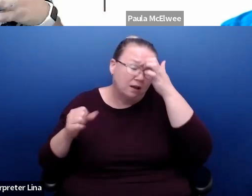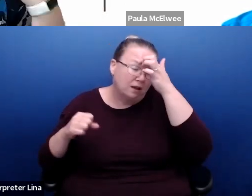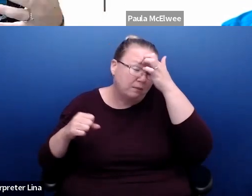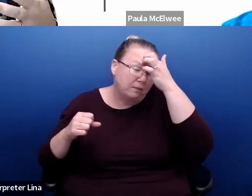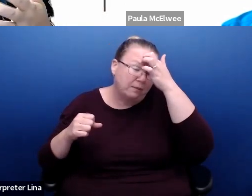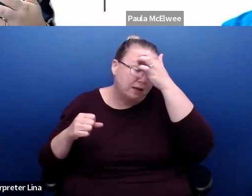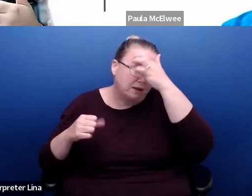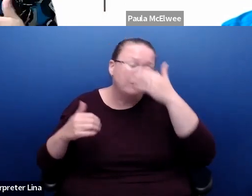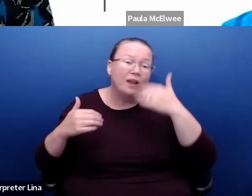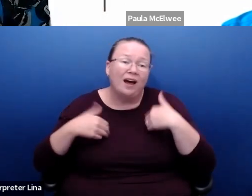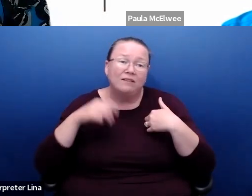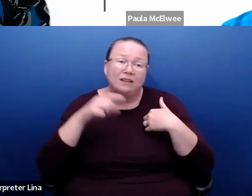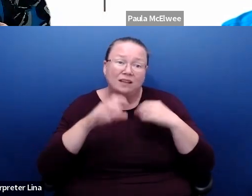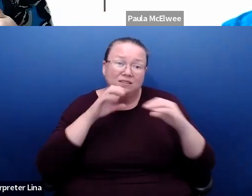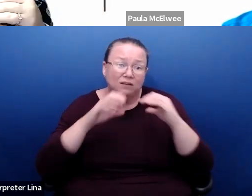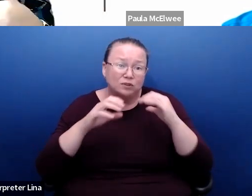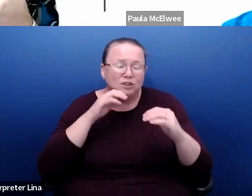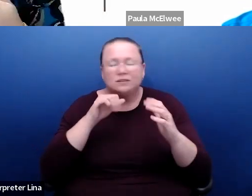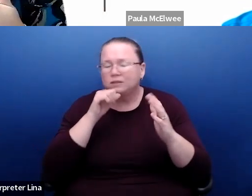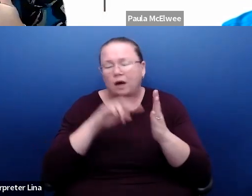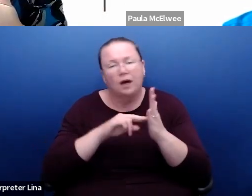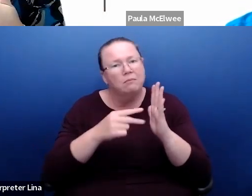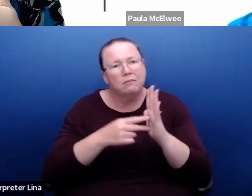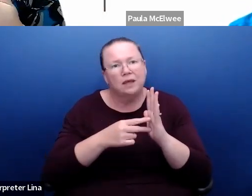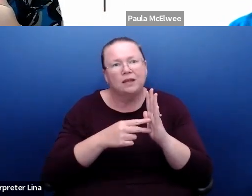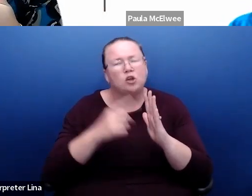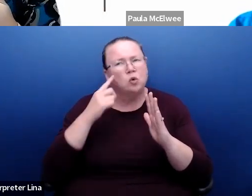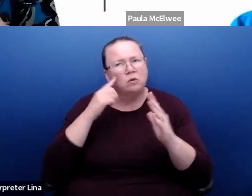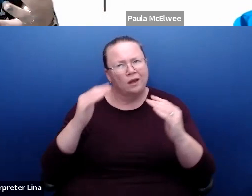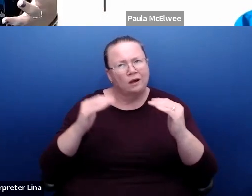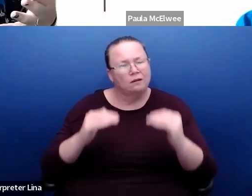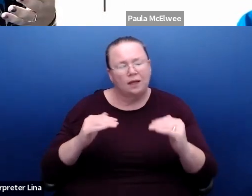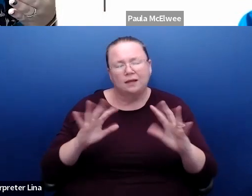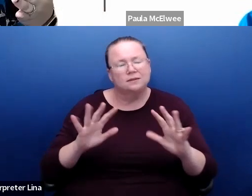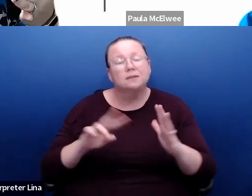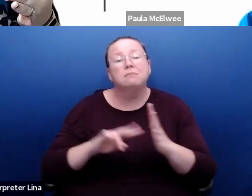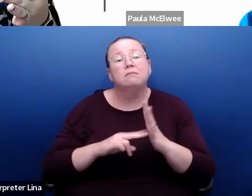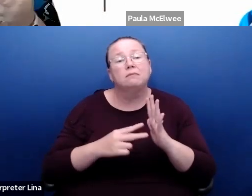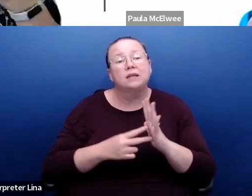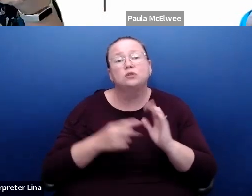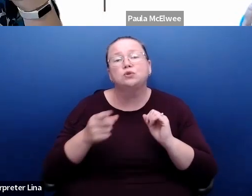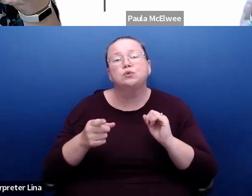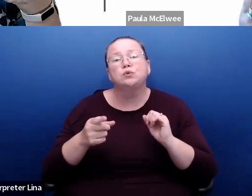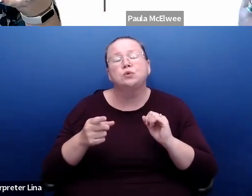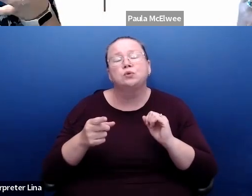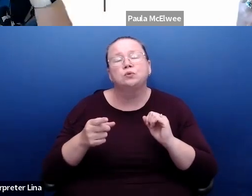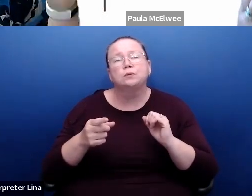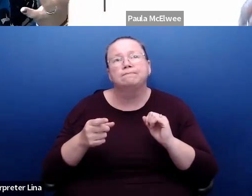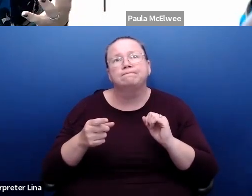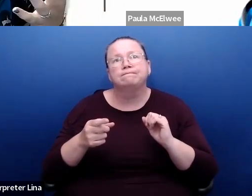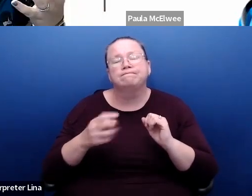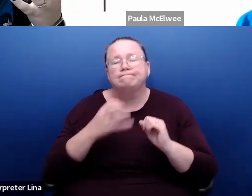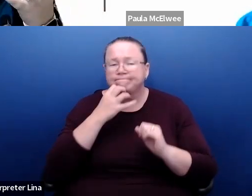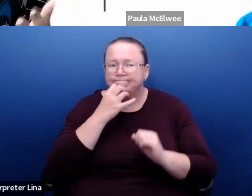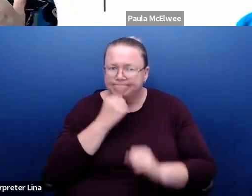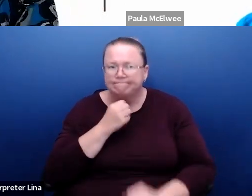But that having this conversation does not mean you think less of the person. It actually means that you like care about